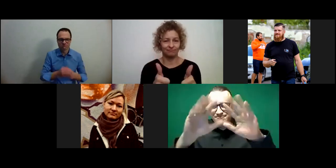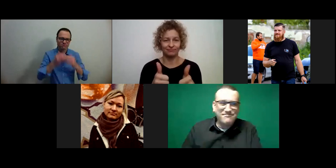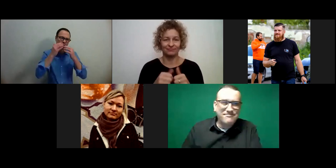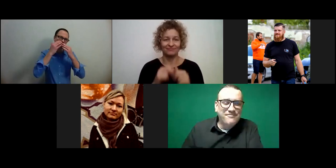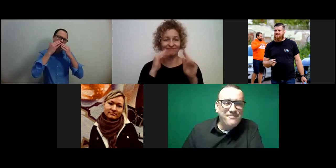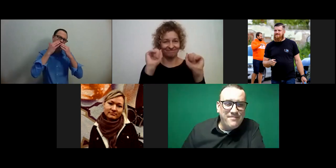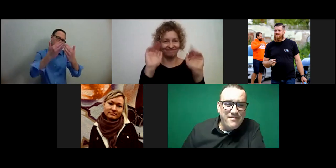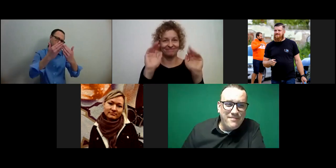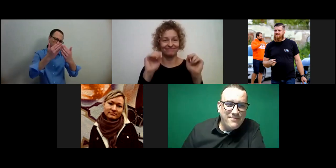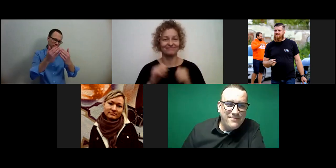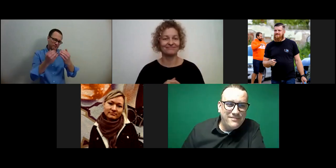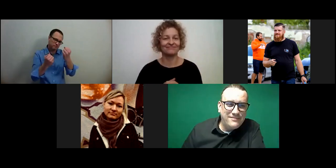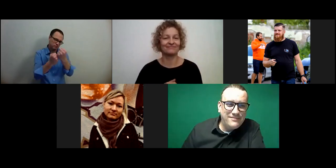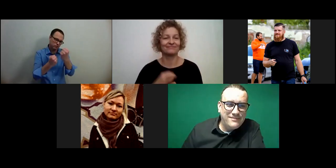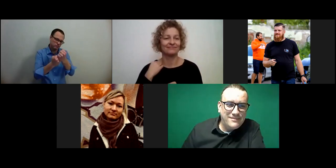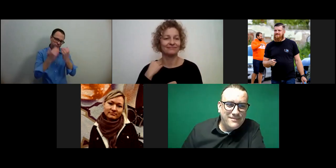even better. Thank you all.